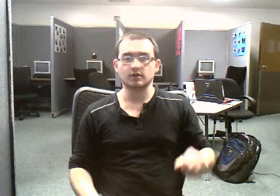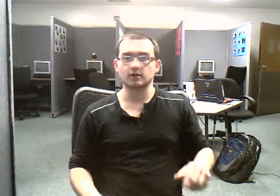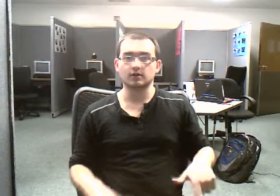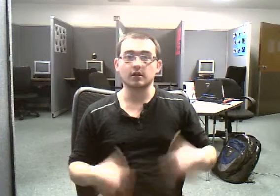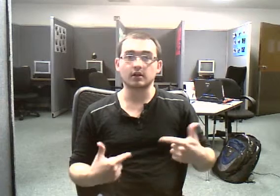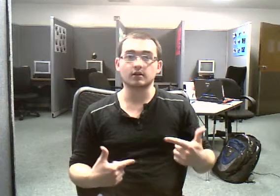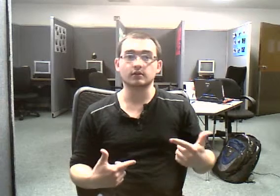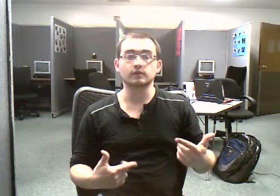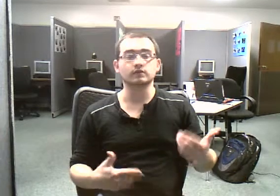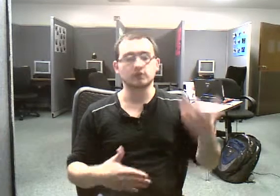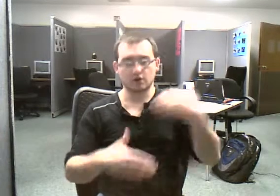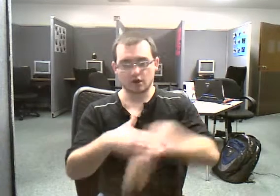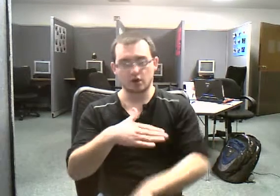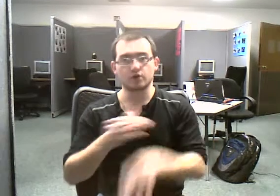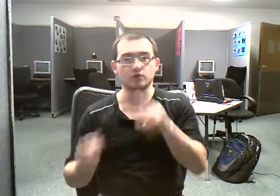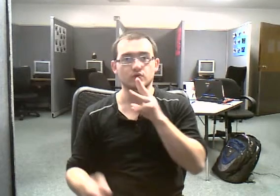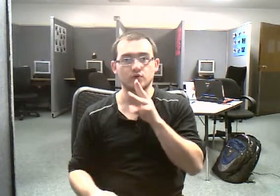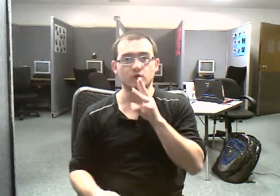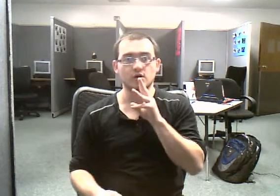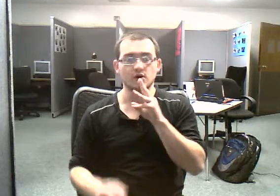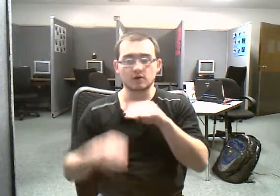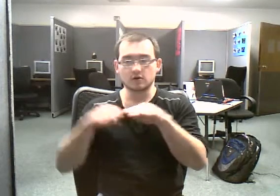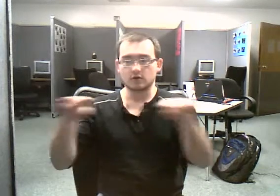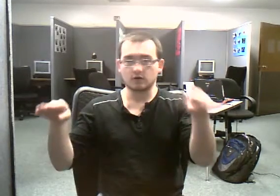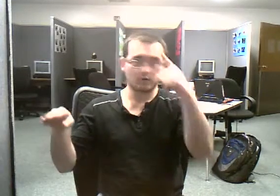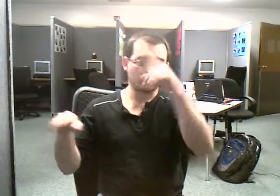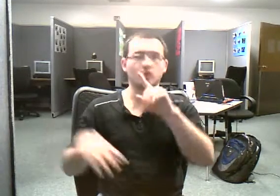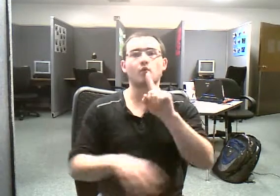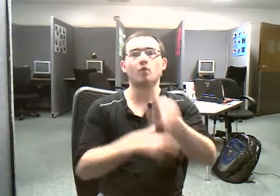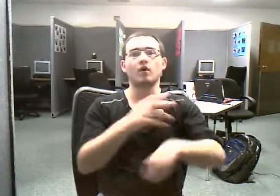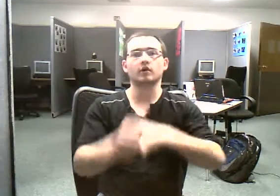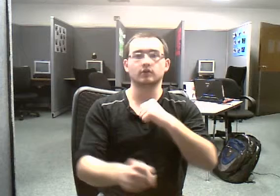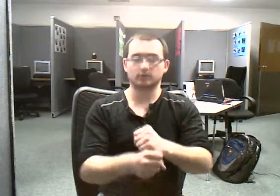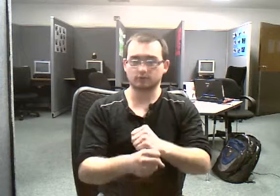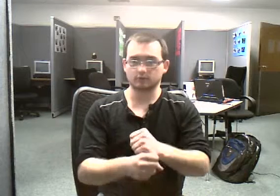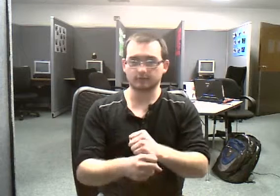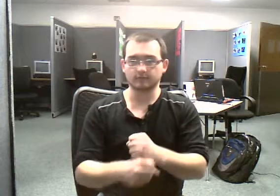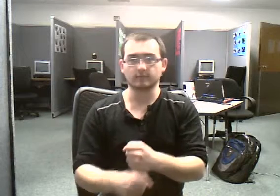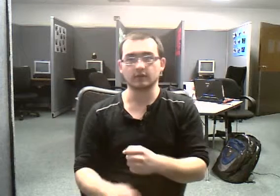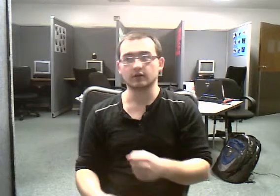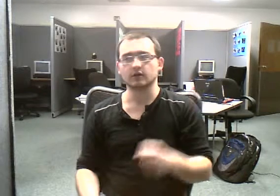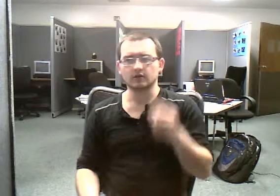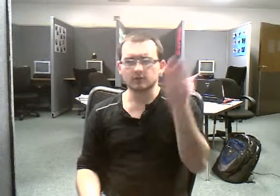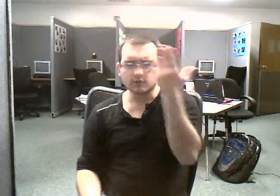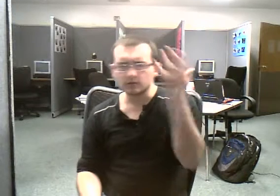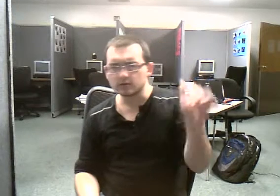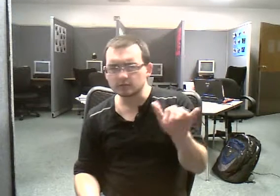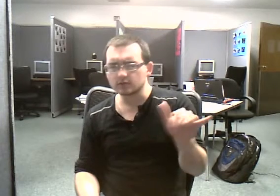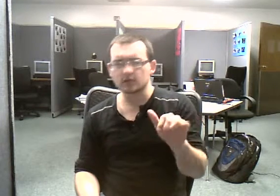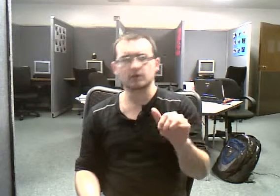The fish love nymphs. And they probably compose about 80% of a trout's diet. So